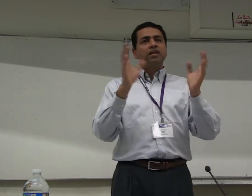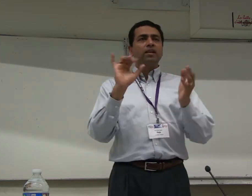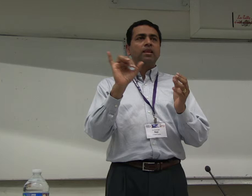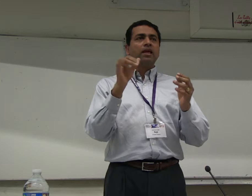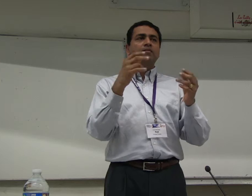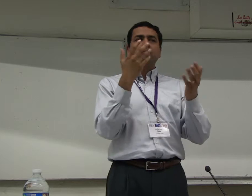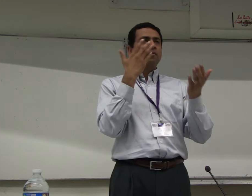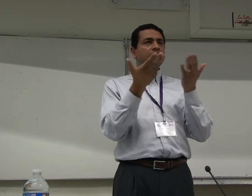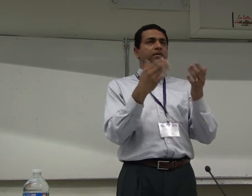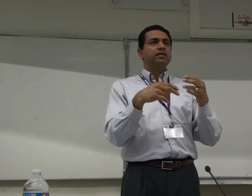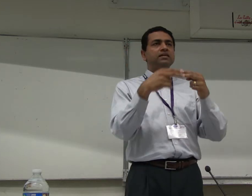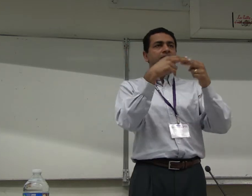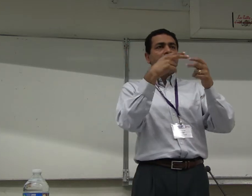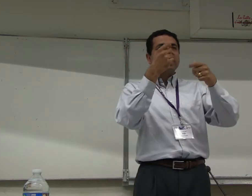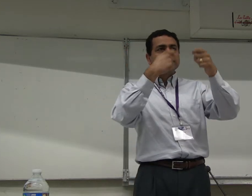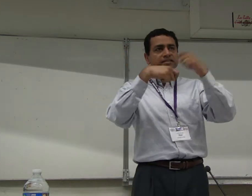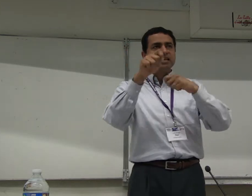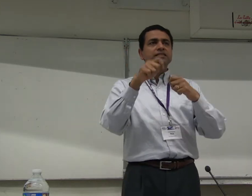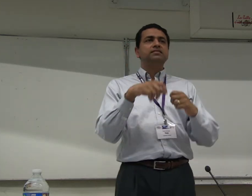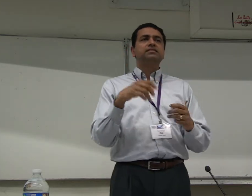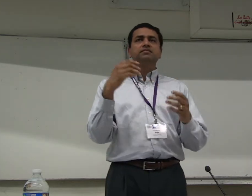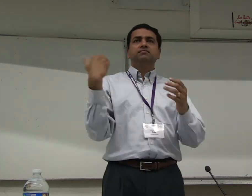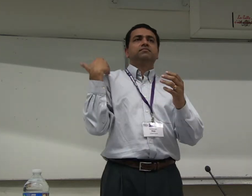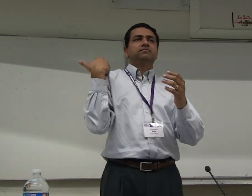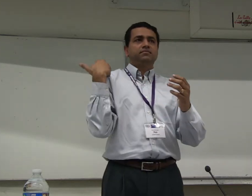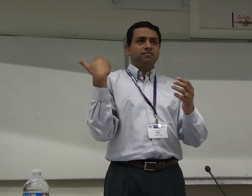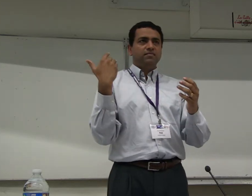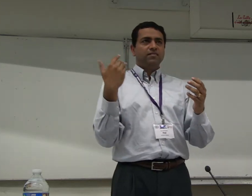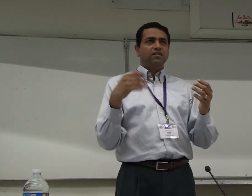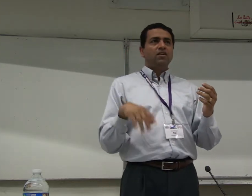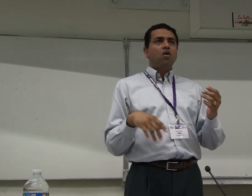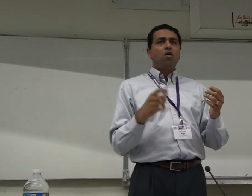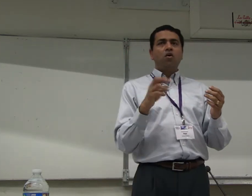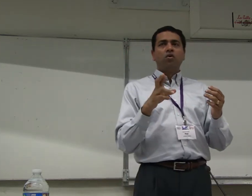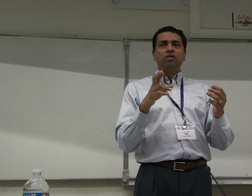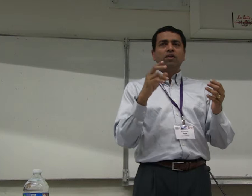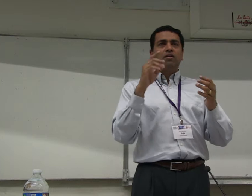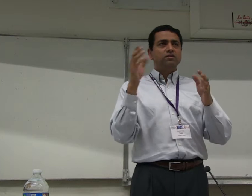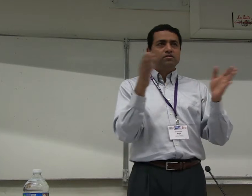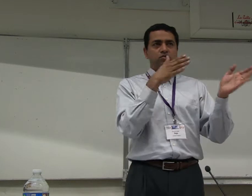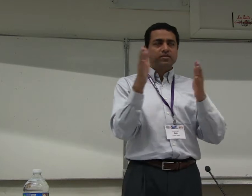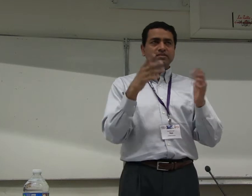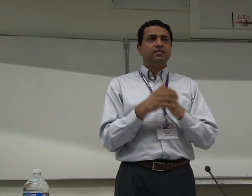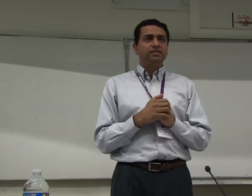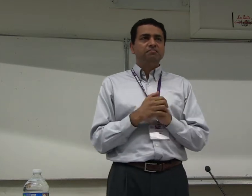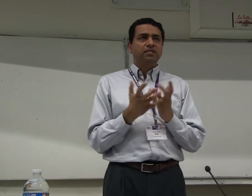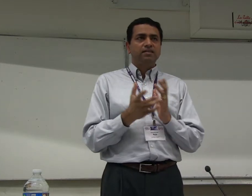especially needs to be made more clear. So maybe there's some information represented by the watch when a